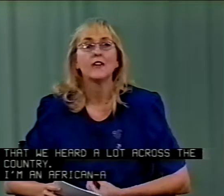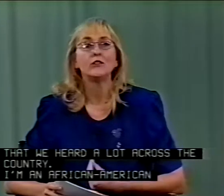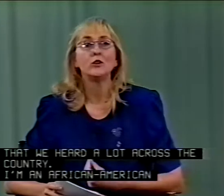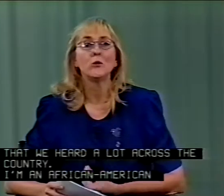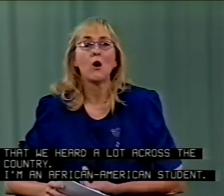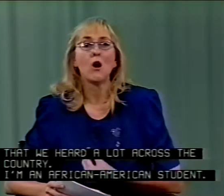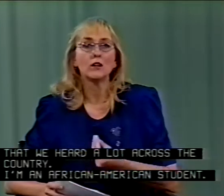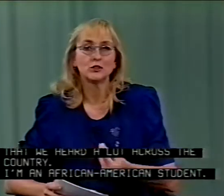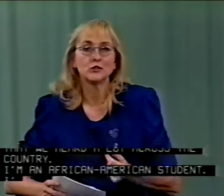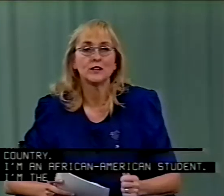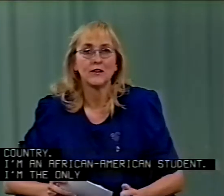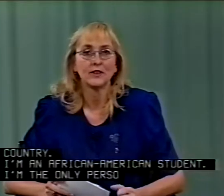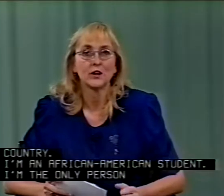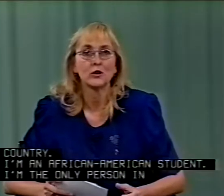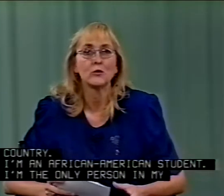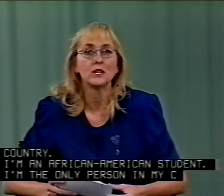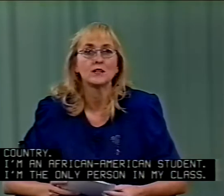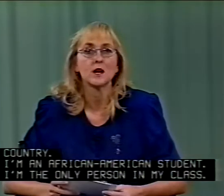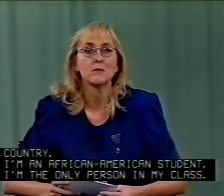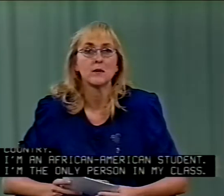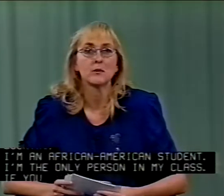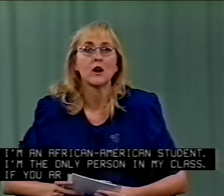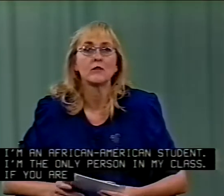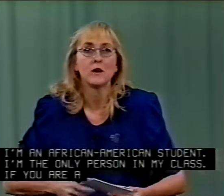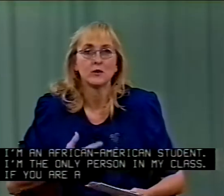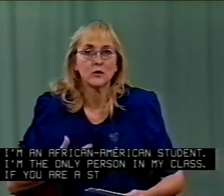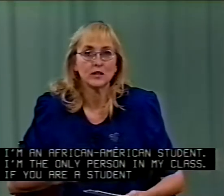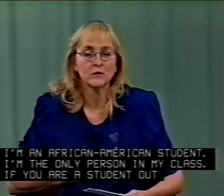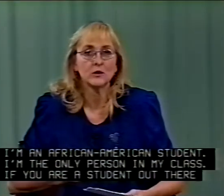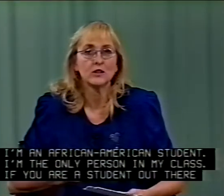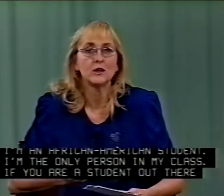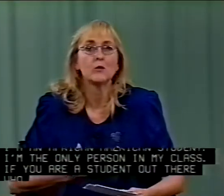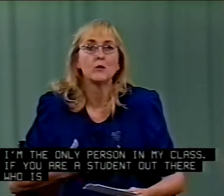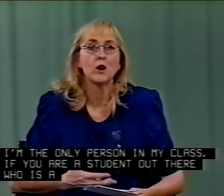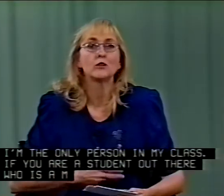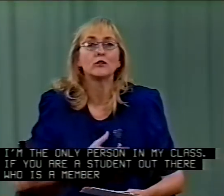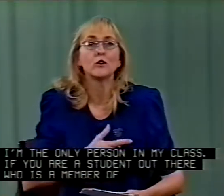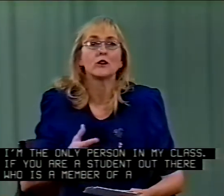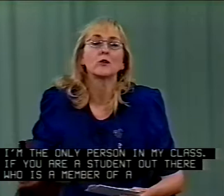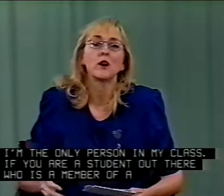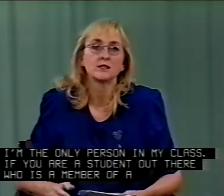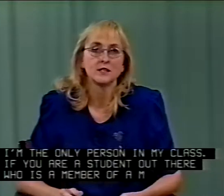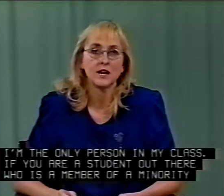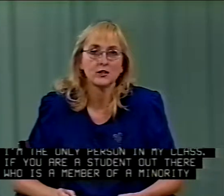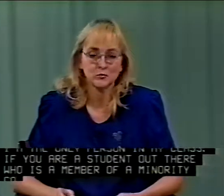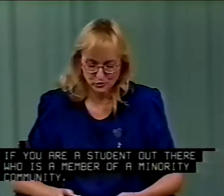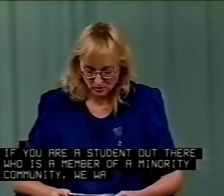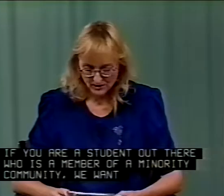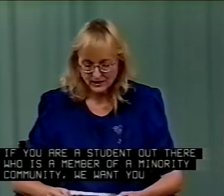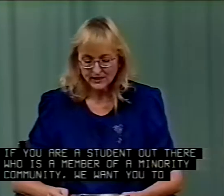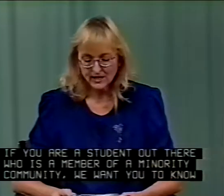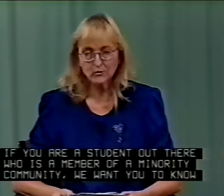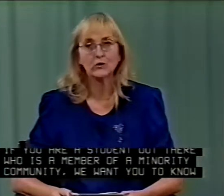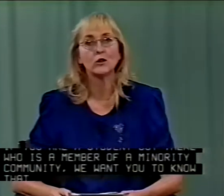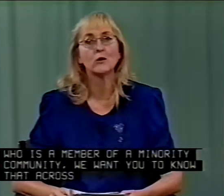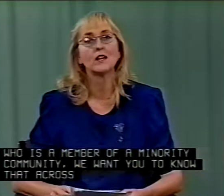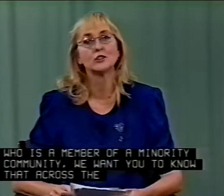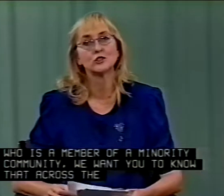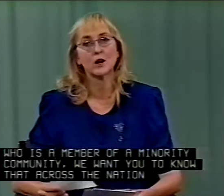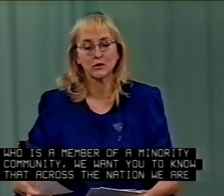you are a student out there who is a member of a minority community, we want you to know that across the nation we're trying to connect with you and to share with your